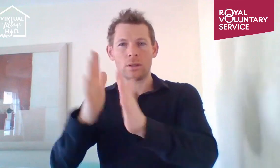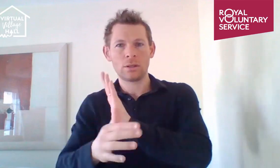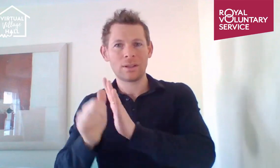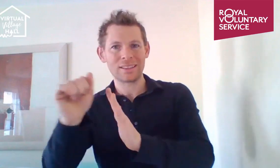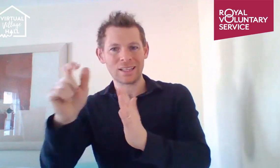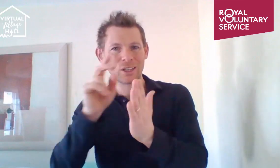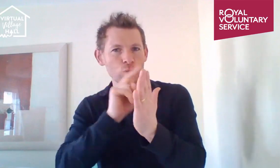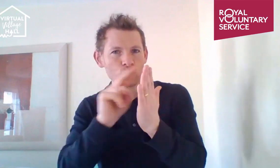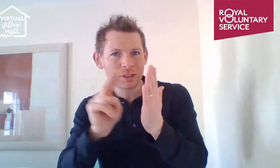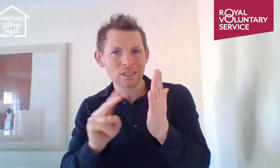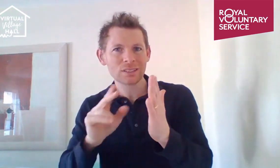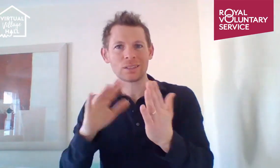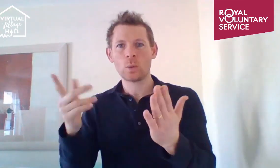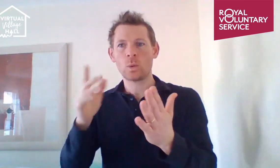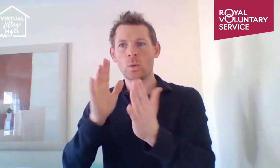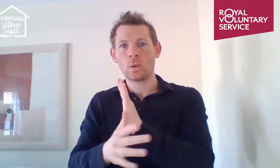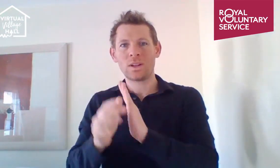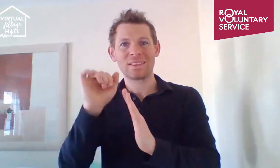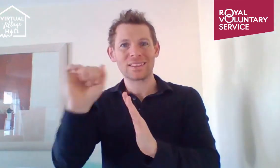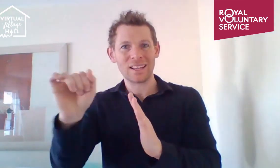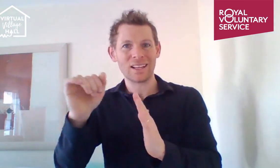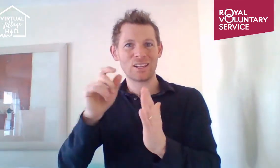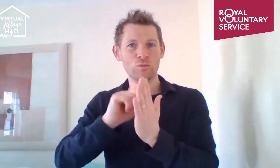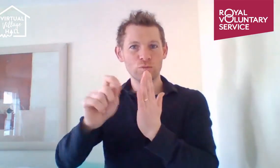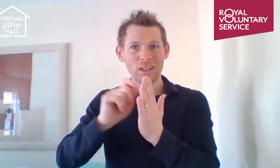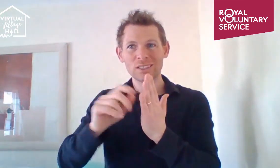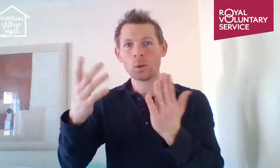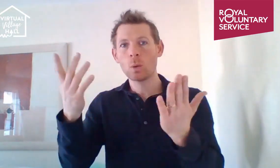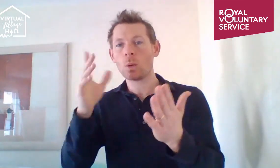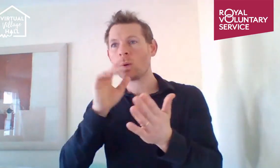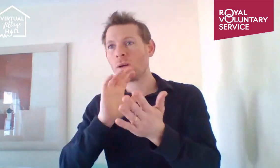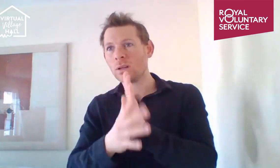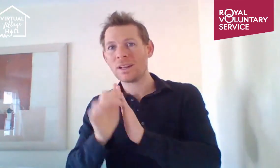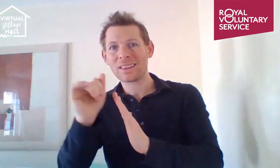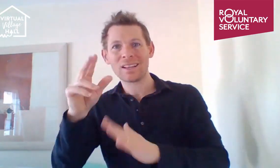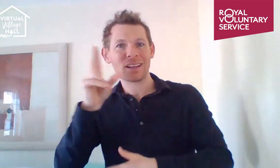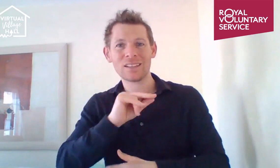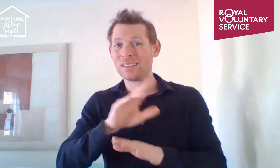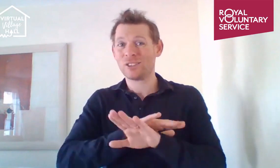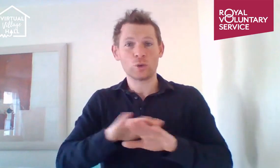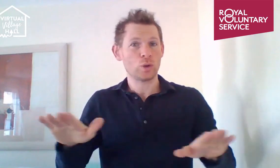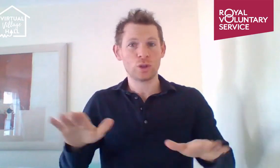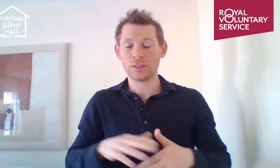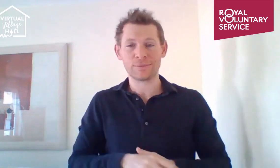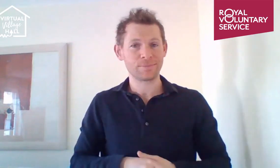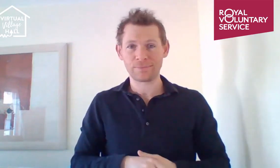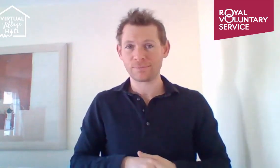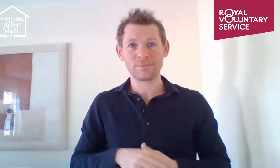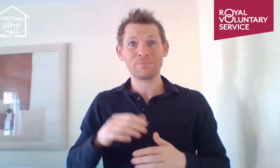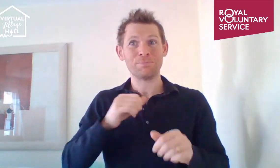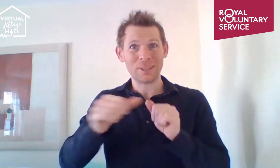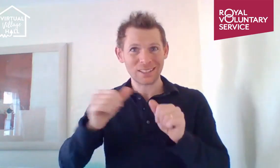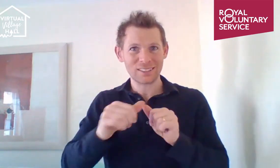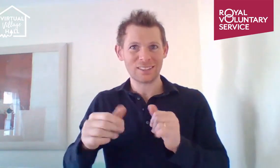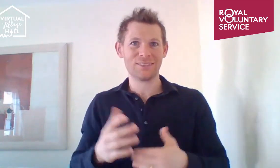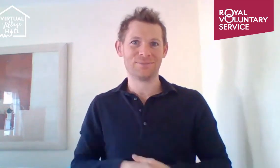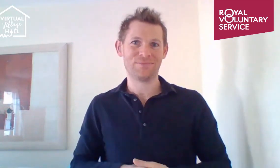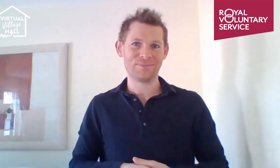by signing it'll affect their ability to read or write or damage that opportunity for them. It's